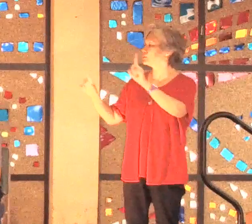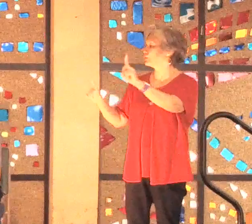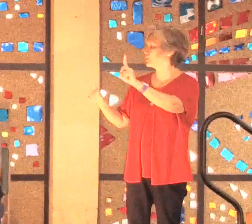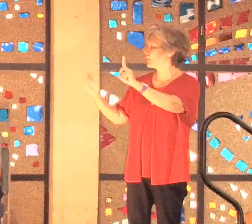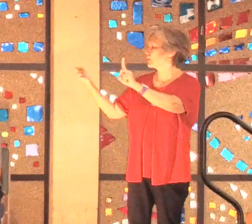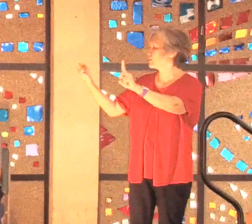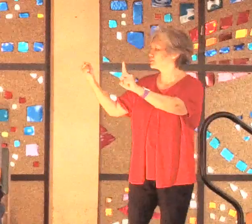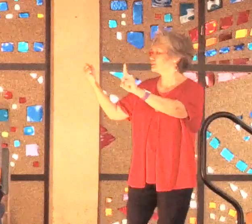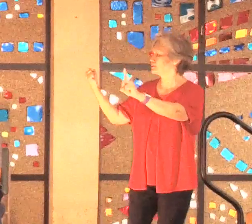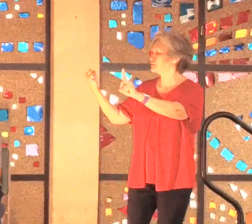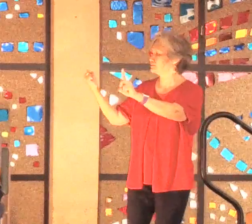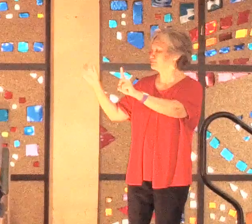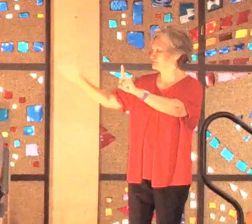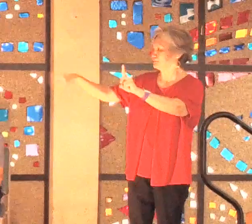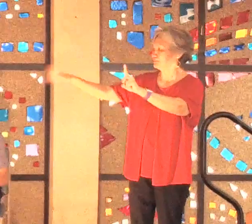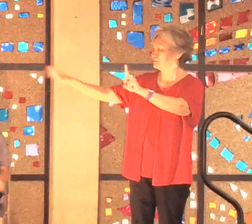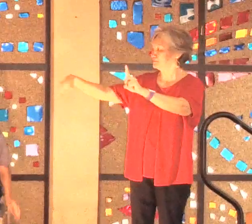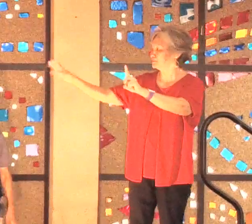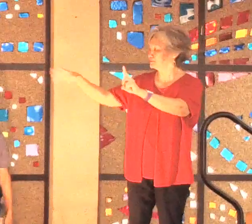us.